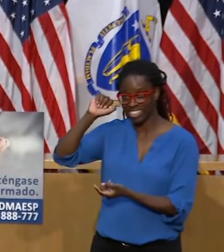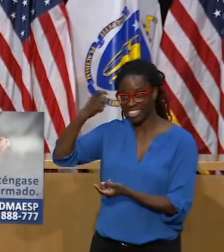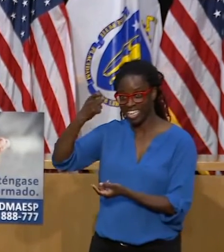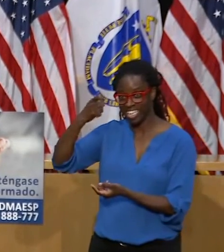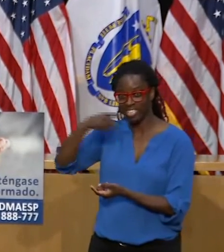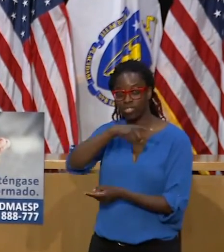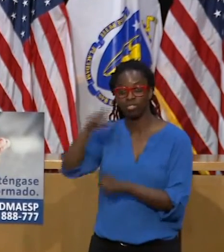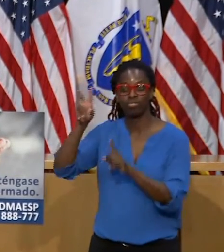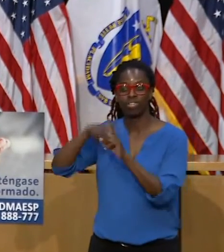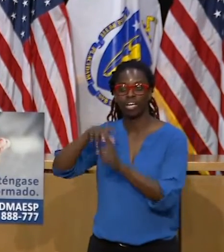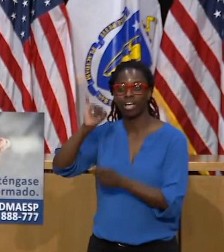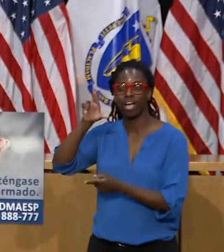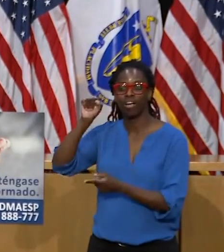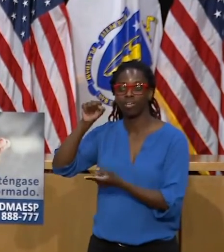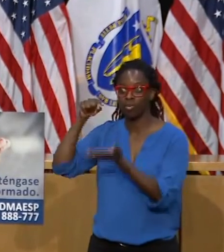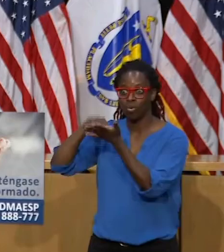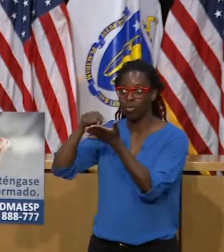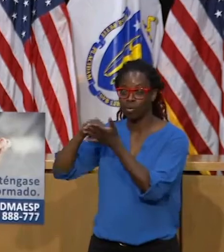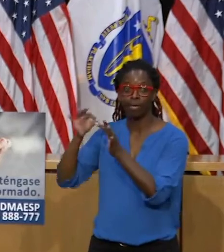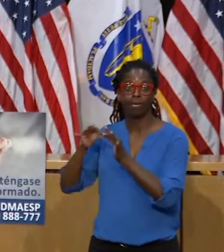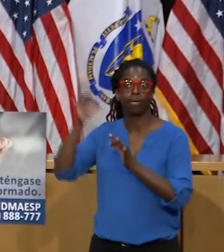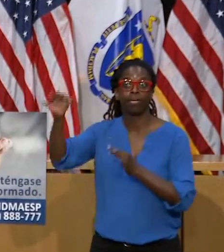every state in the country basically moved